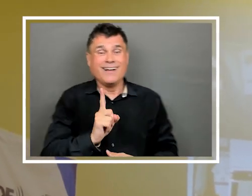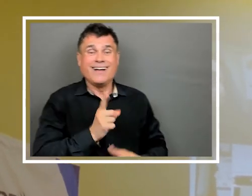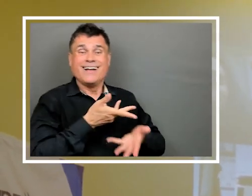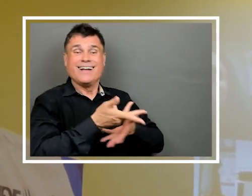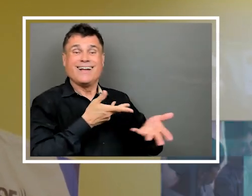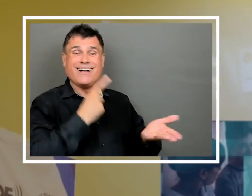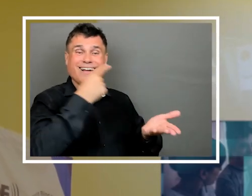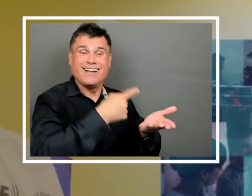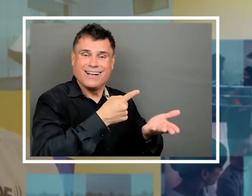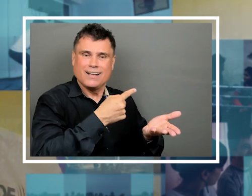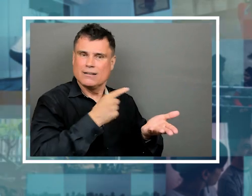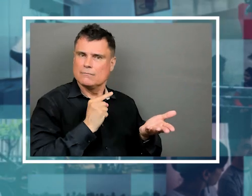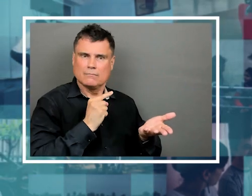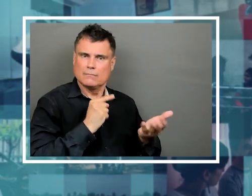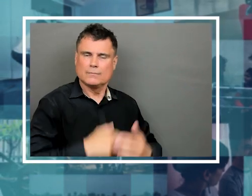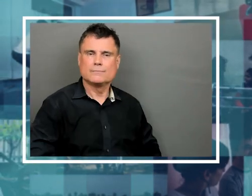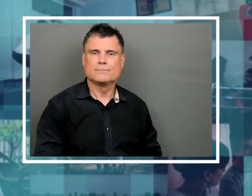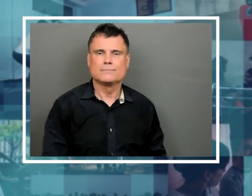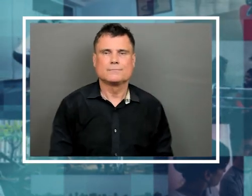decisions.